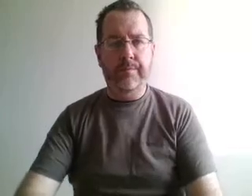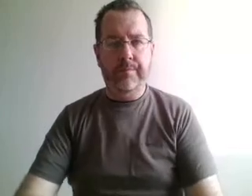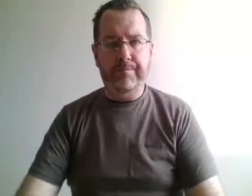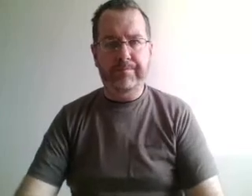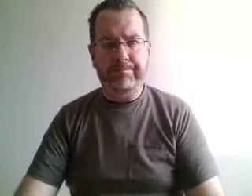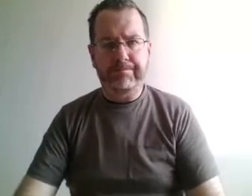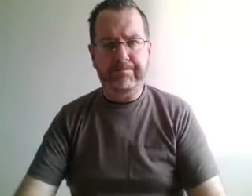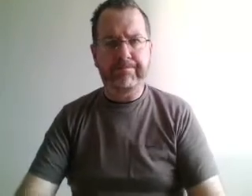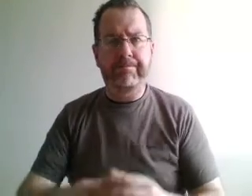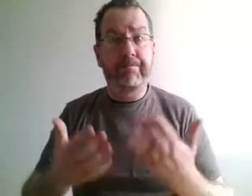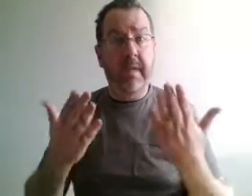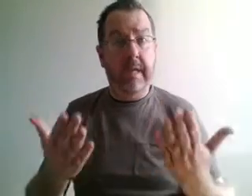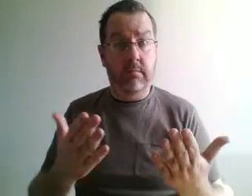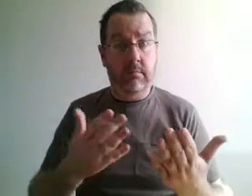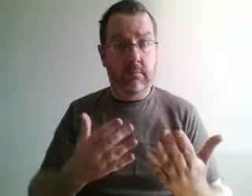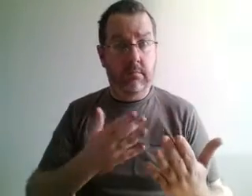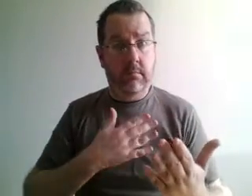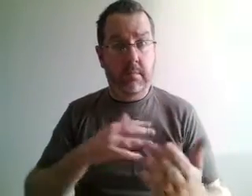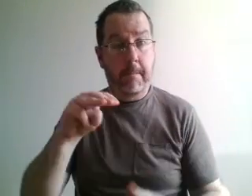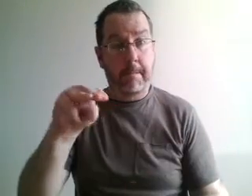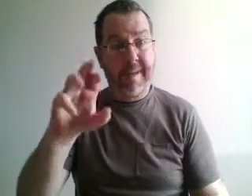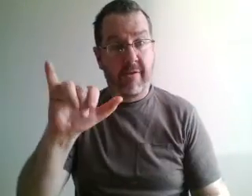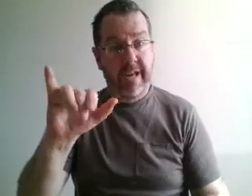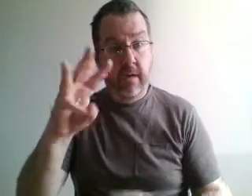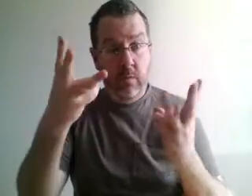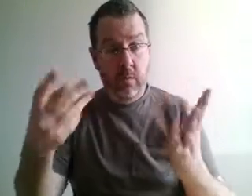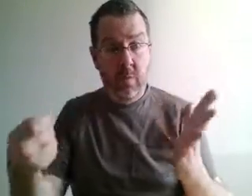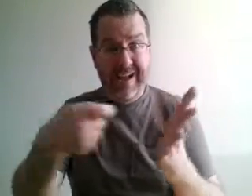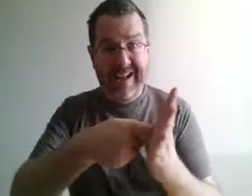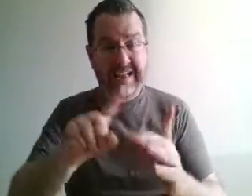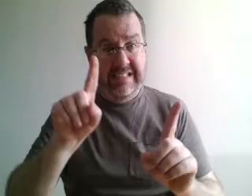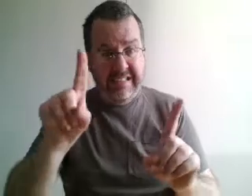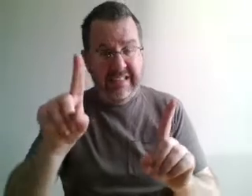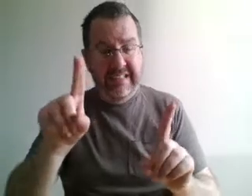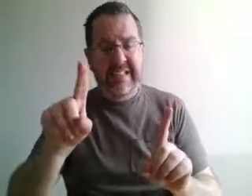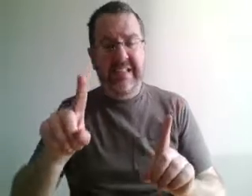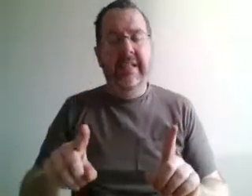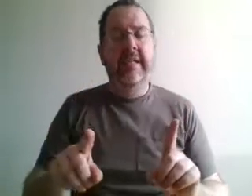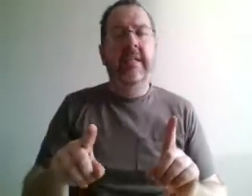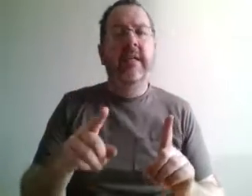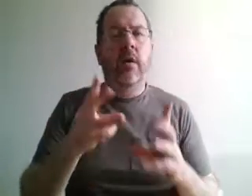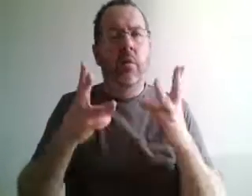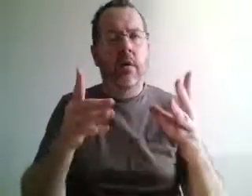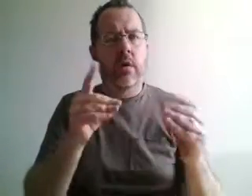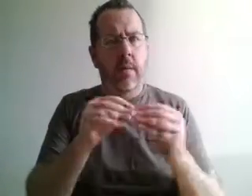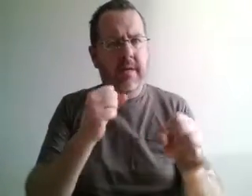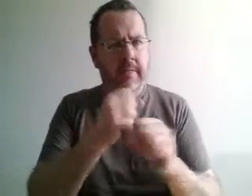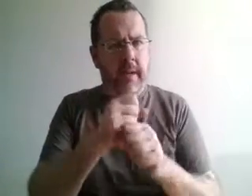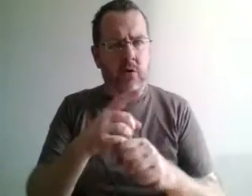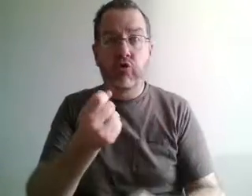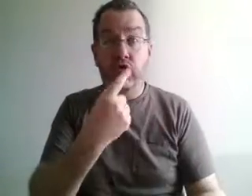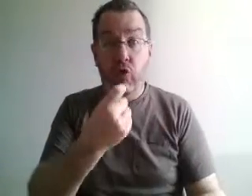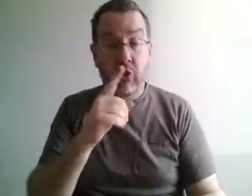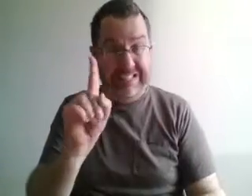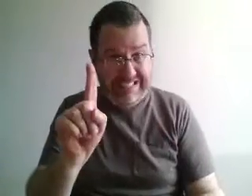We got questions about that. Sorry, Mary, go ahead. Sorry, Gavin, I wanted just, if I could comment about the drugs there, because there has